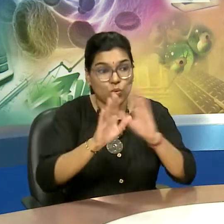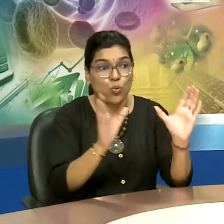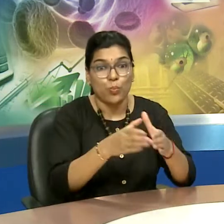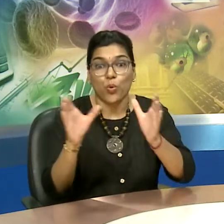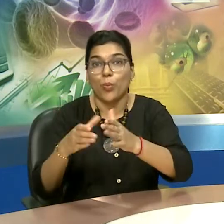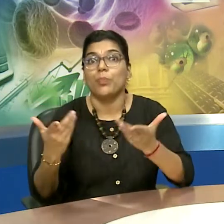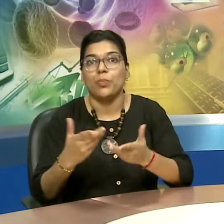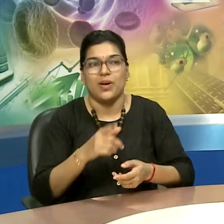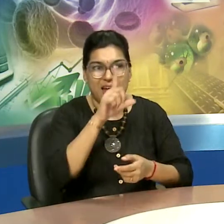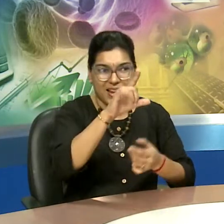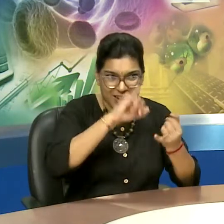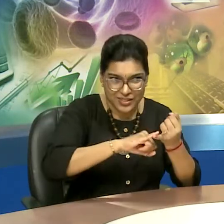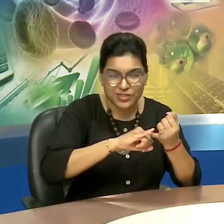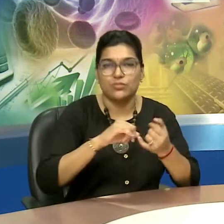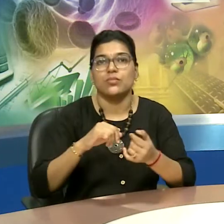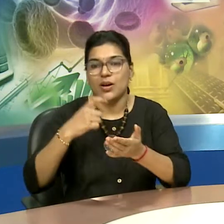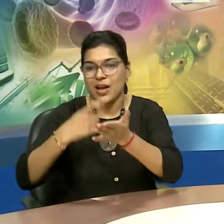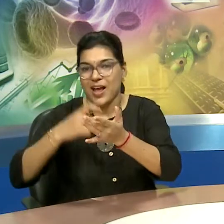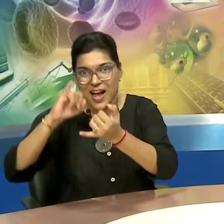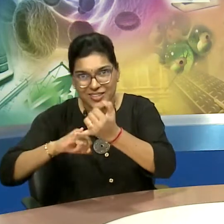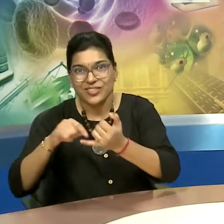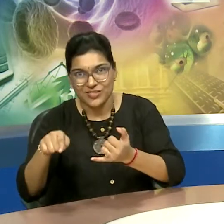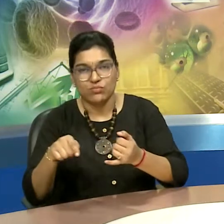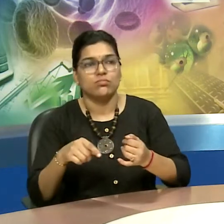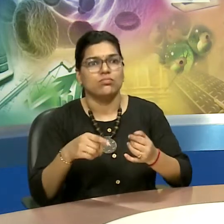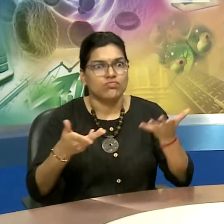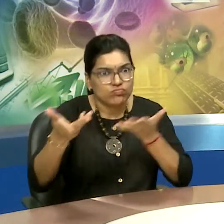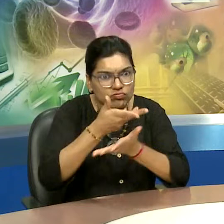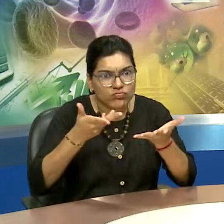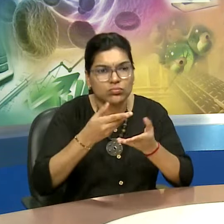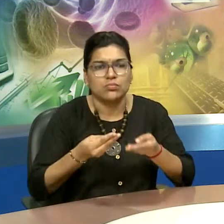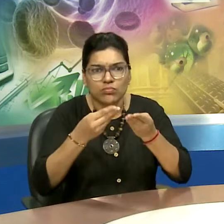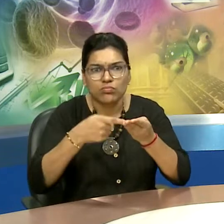by the majority of total members